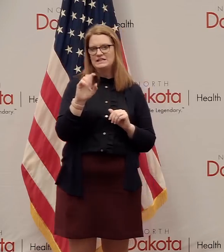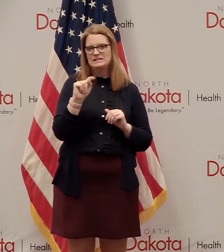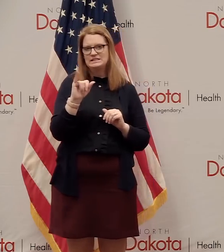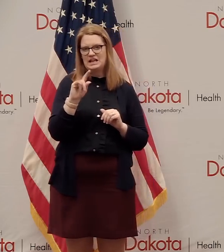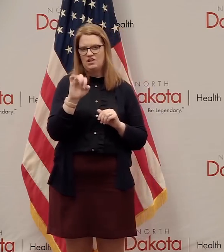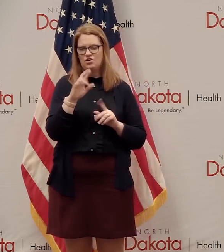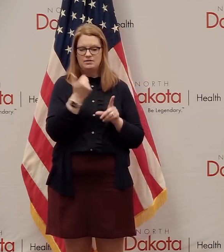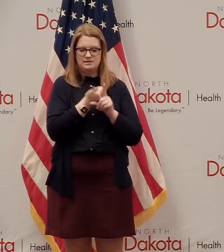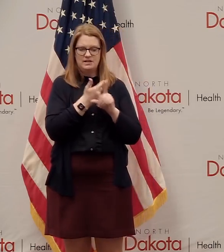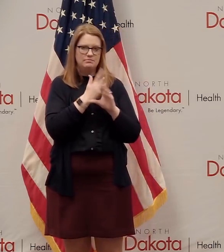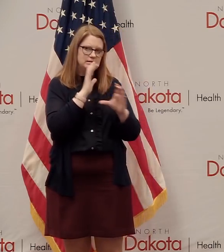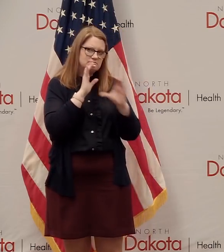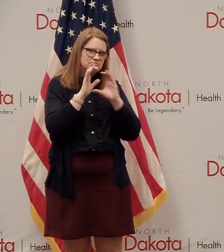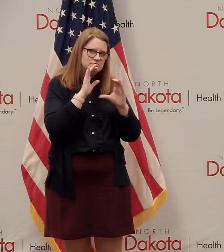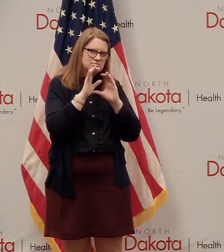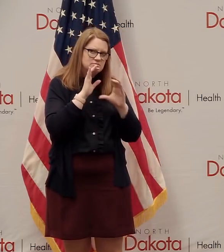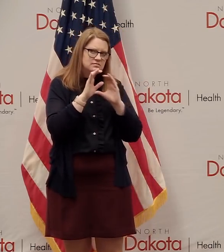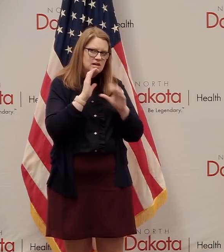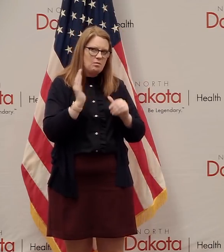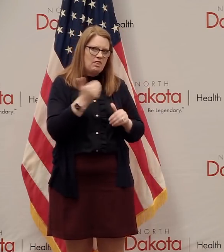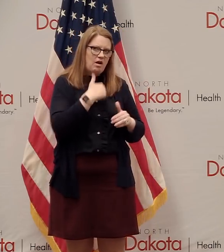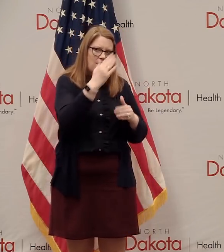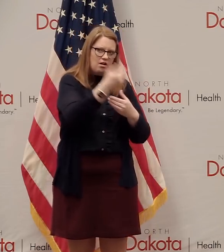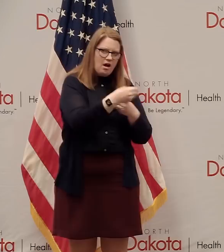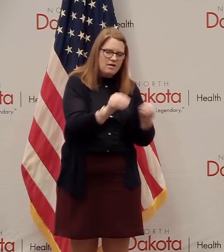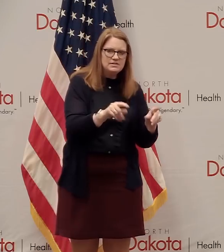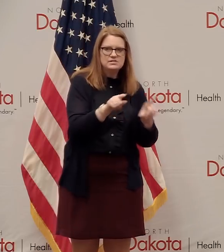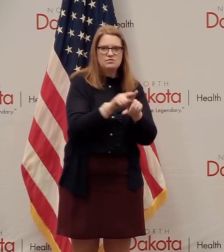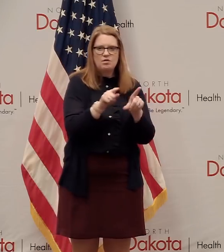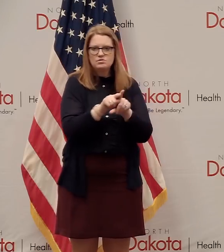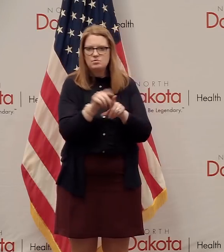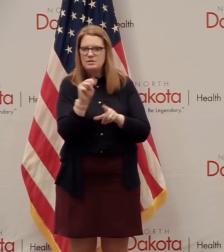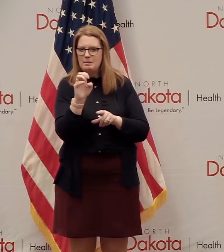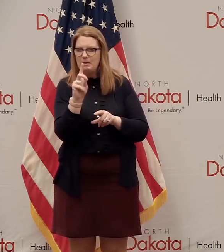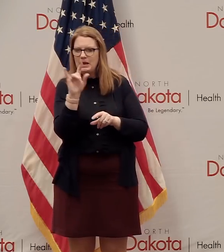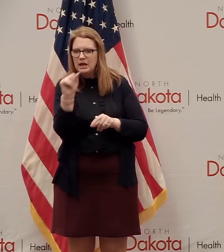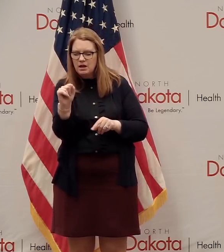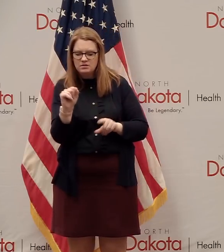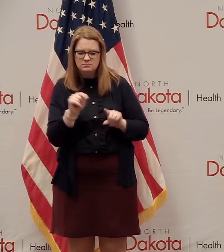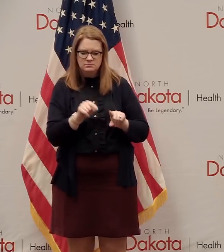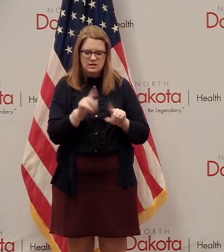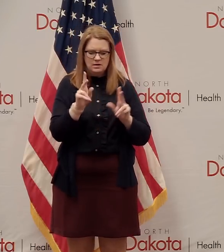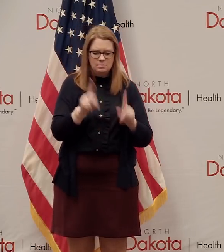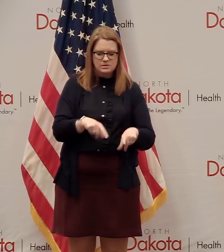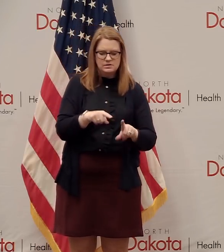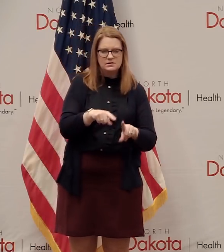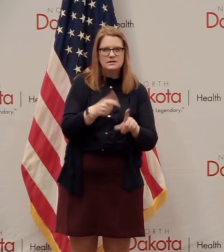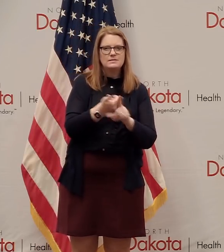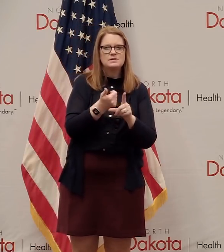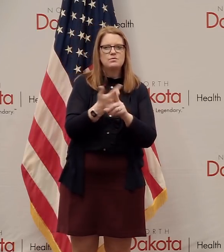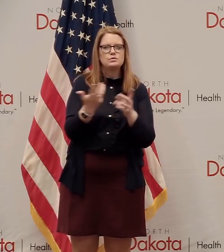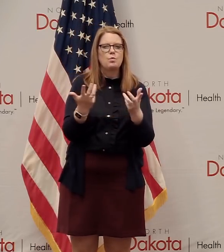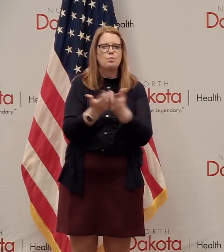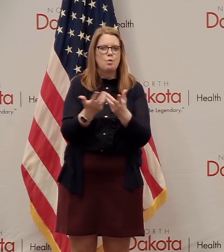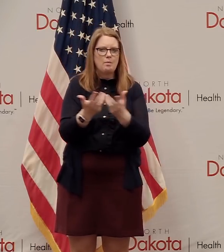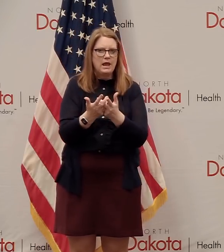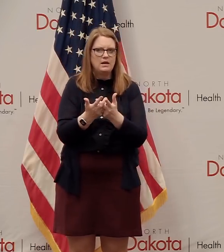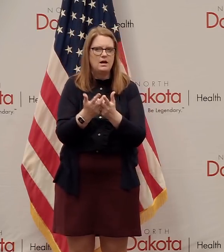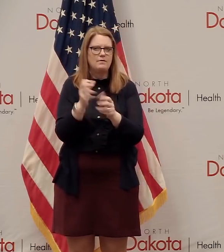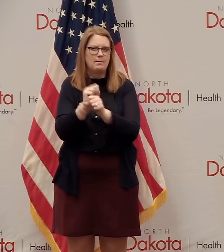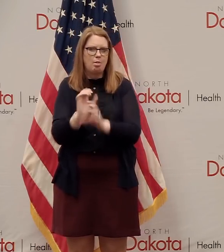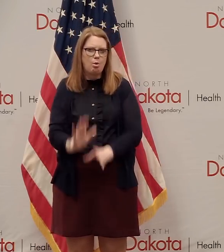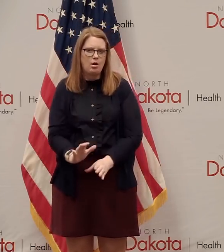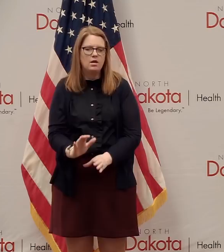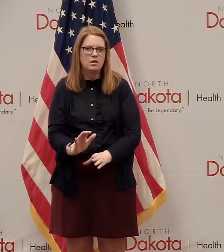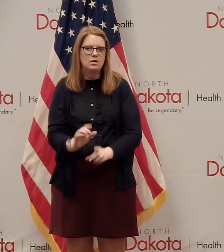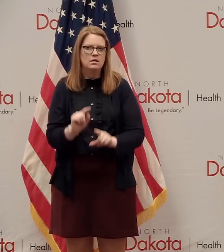our office, with the team members there, and with the media. That individual was a roommate of an employee at LM